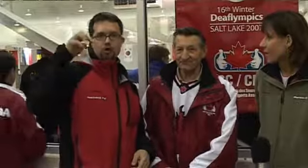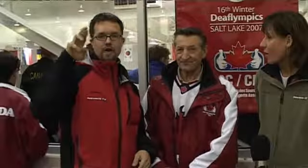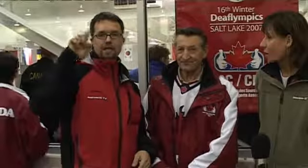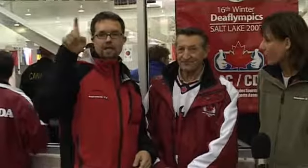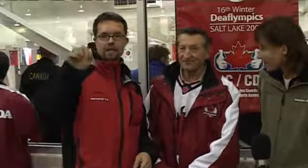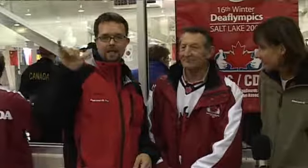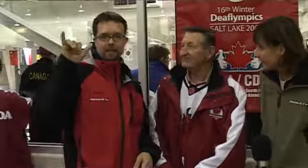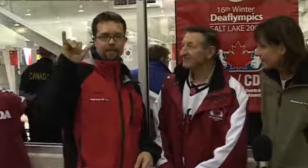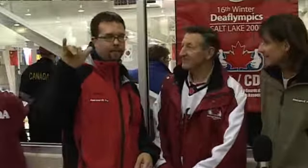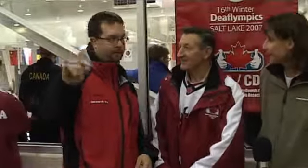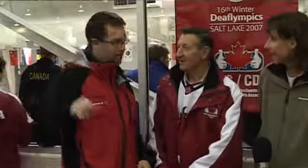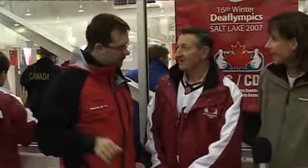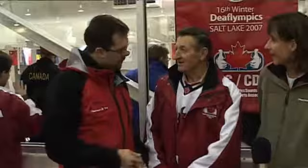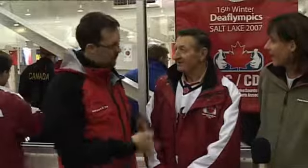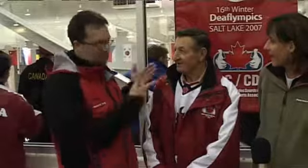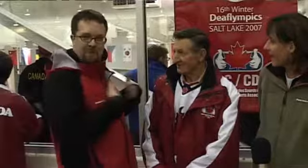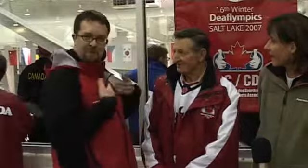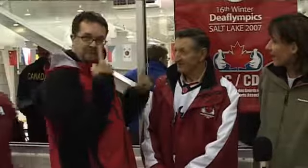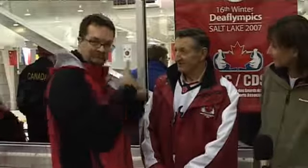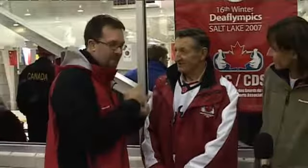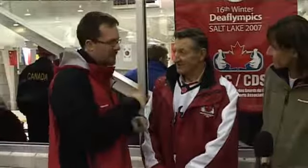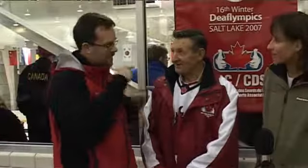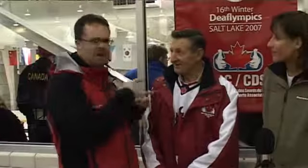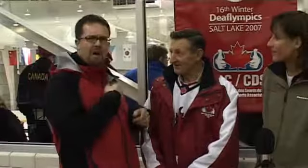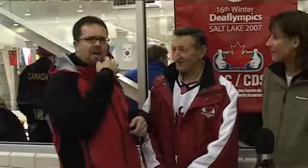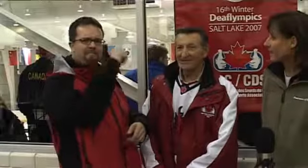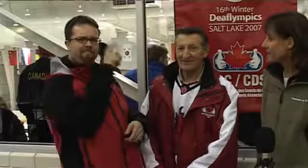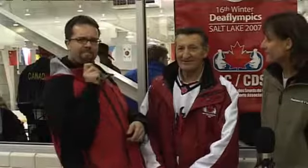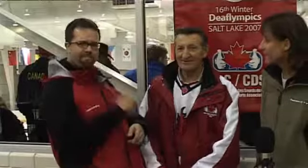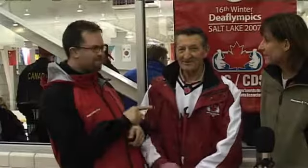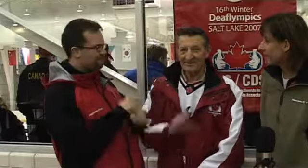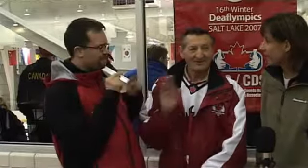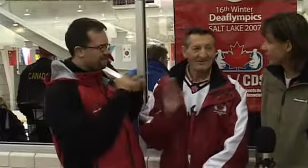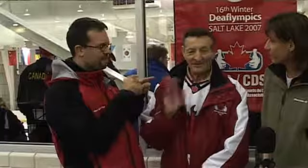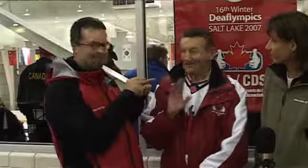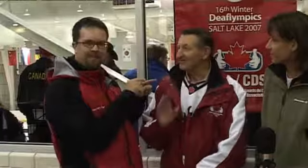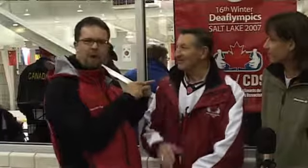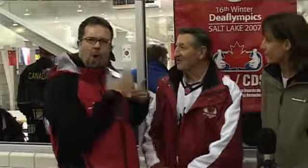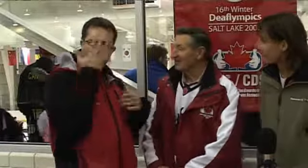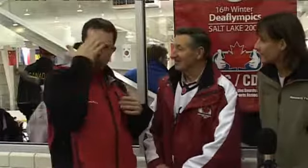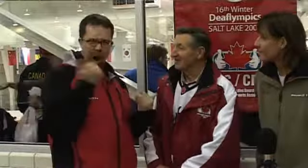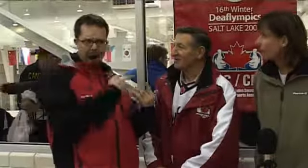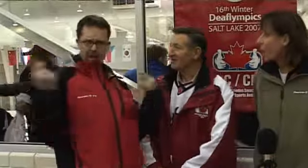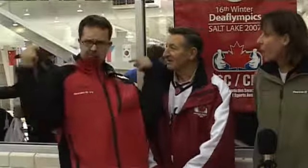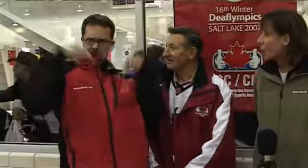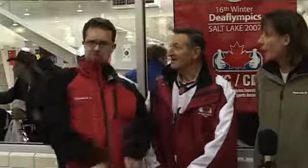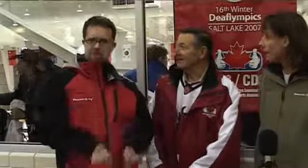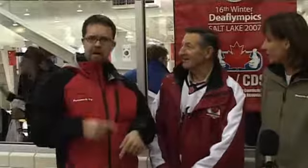of Wayne Gretzky. That's him. Very nice to meet you. I've got the first question. Why are you